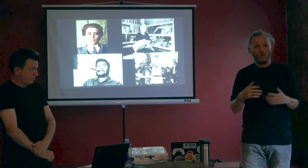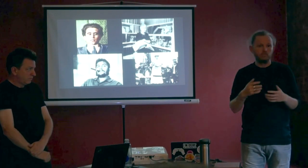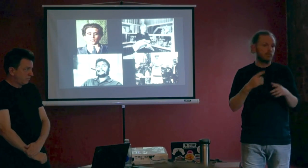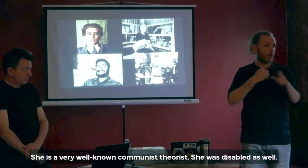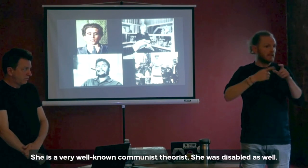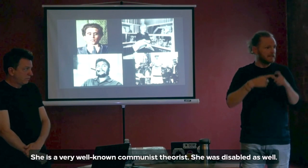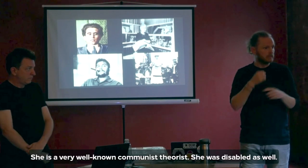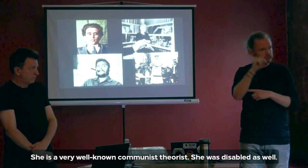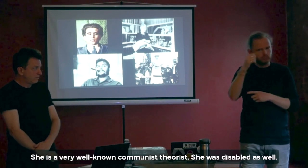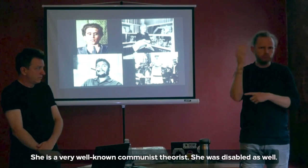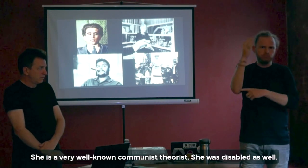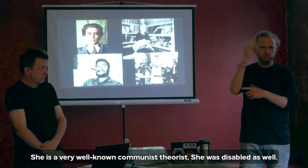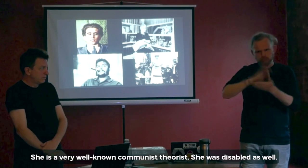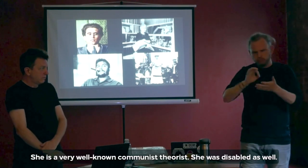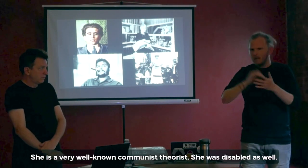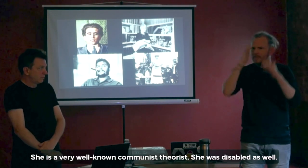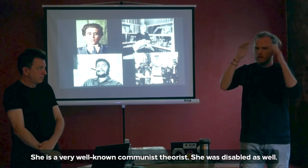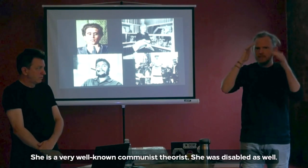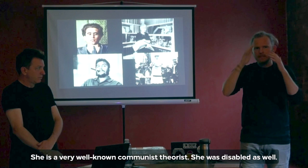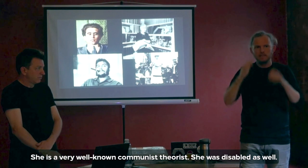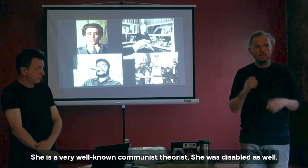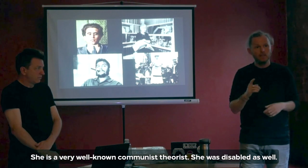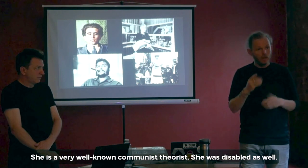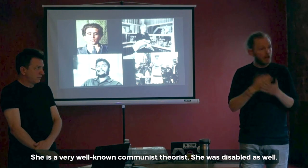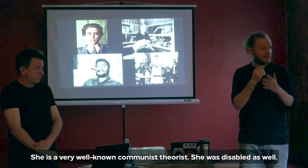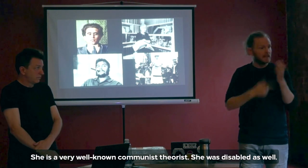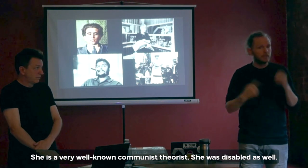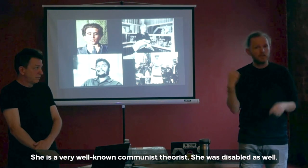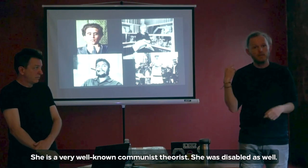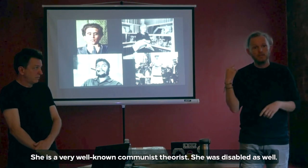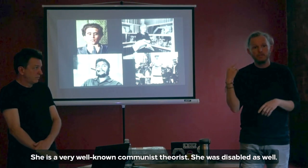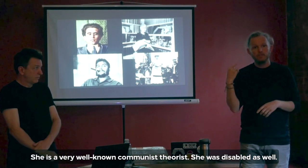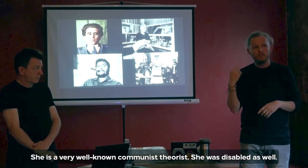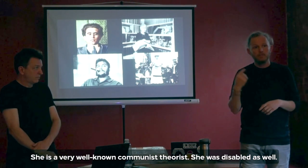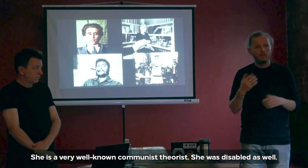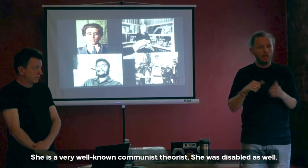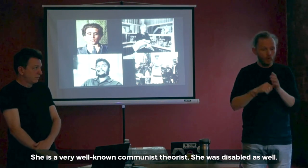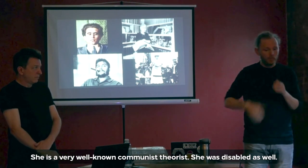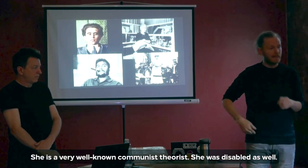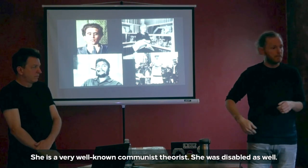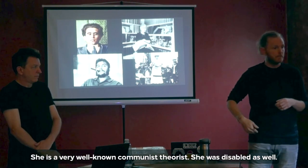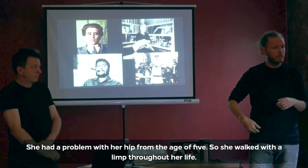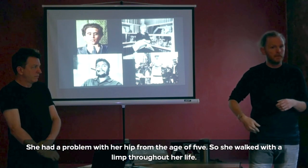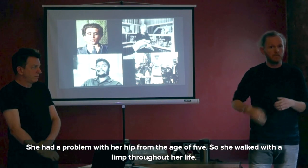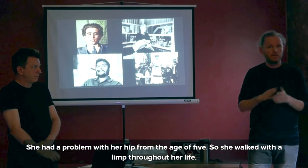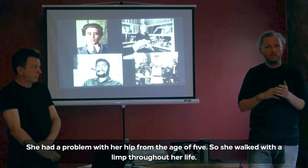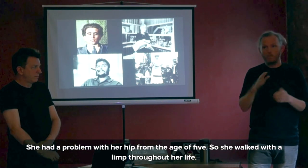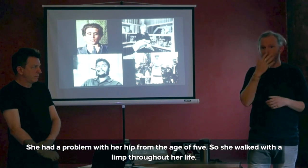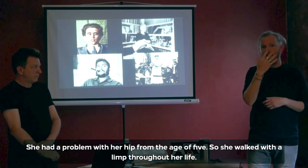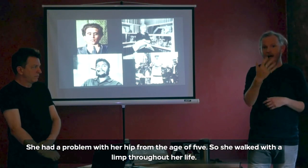So she's very well known as a communist theorist, and she was disabled as well. She had a problem with her